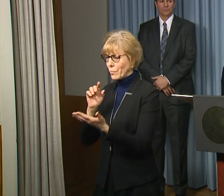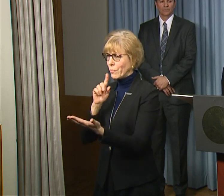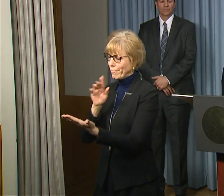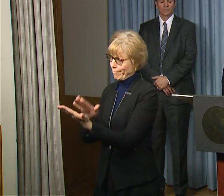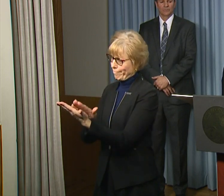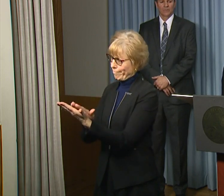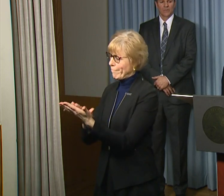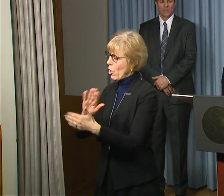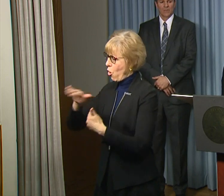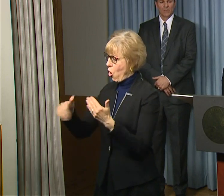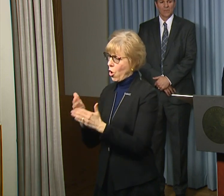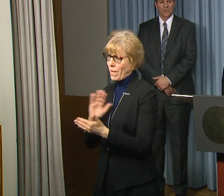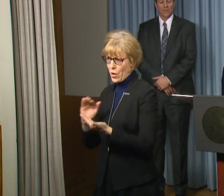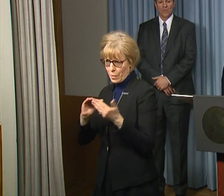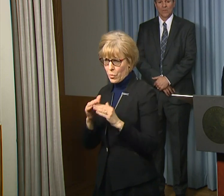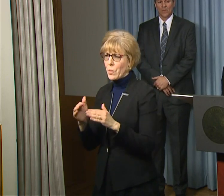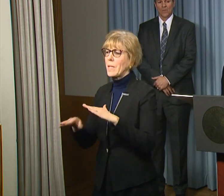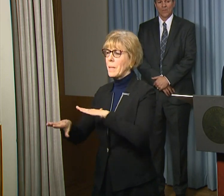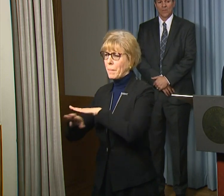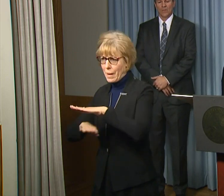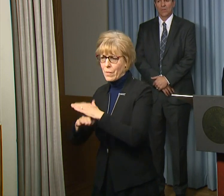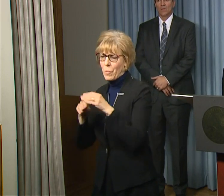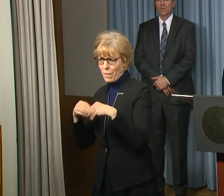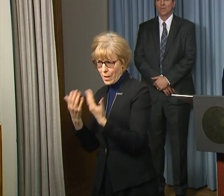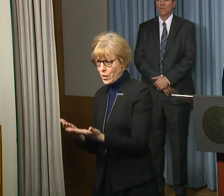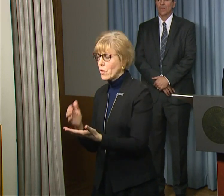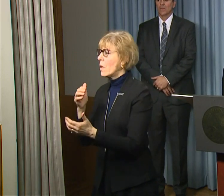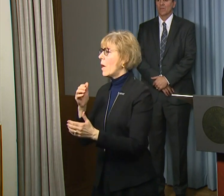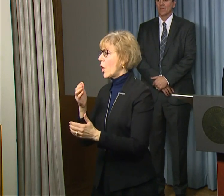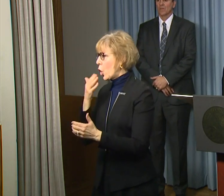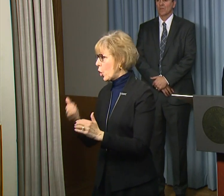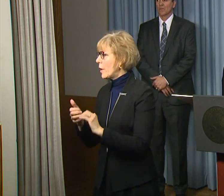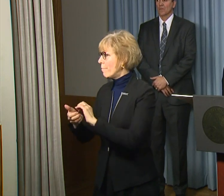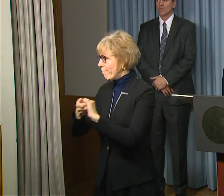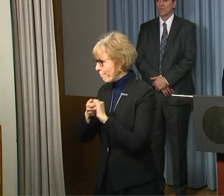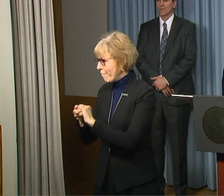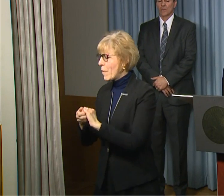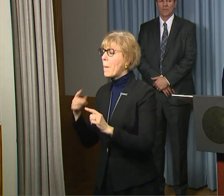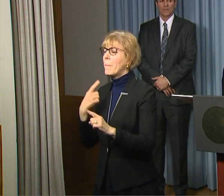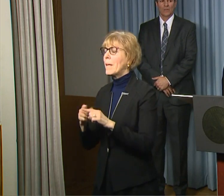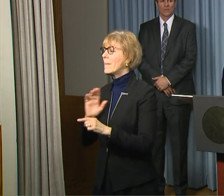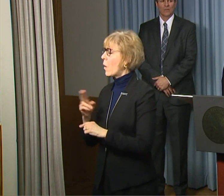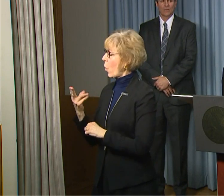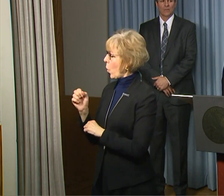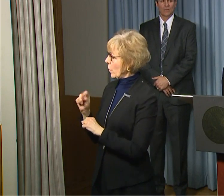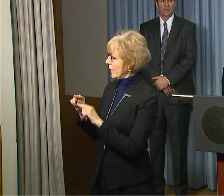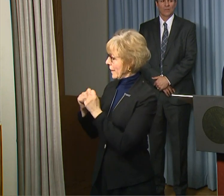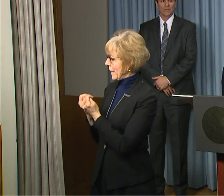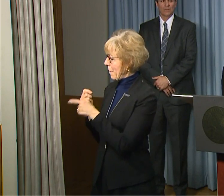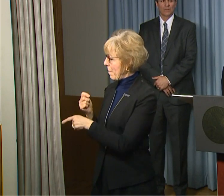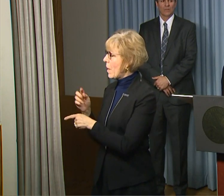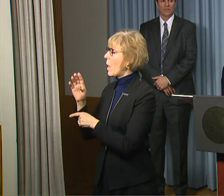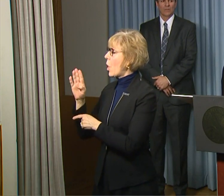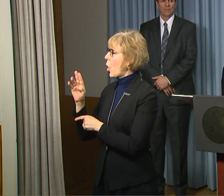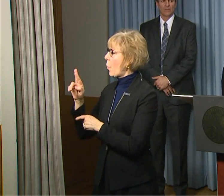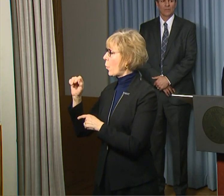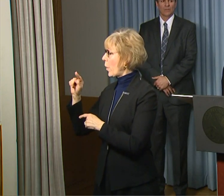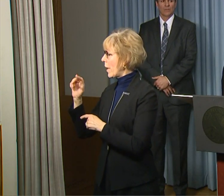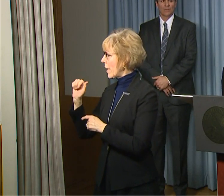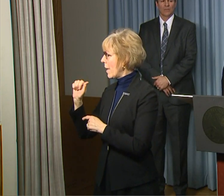service providers. I also want to thank our host team under the leadership of Britta